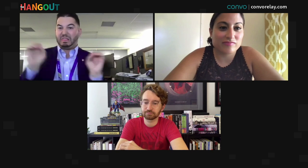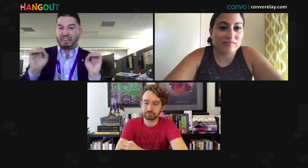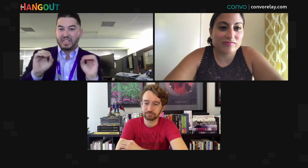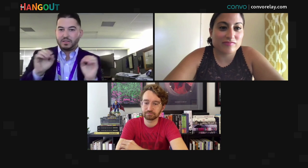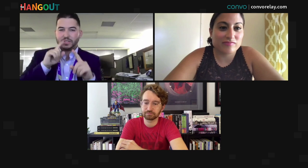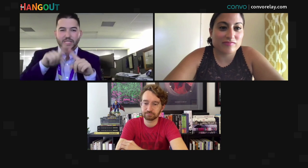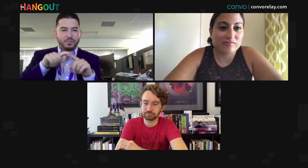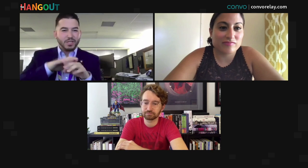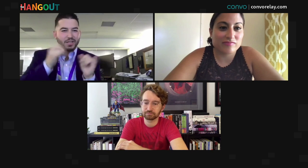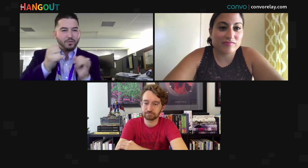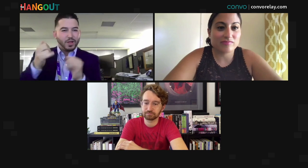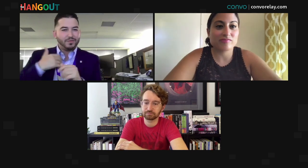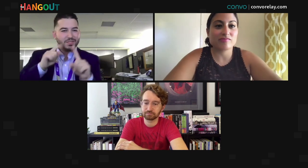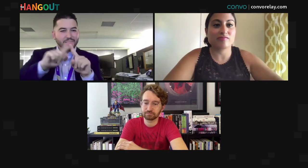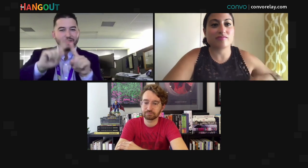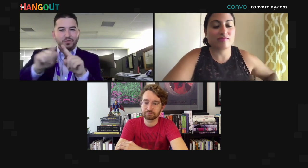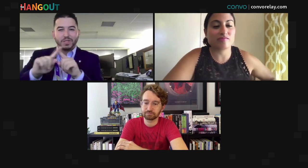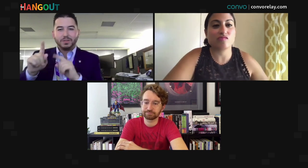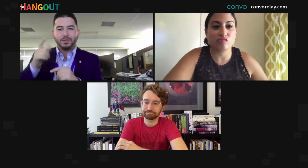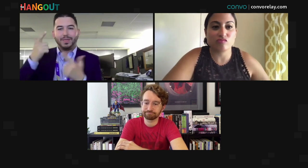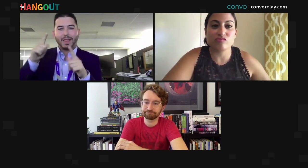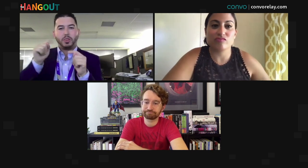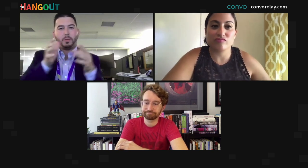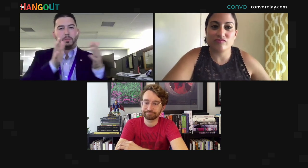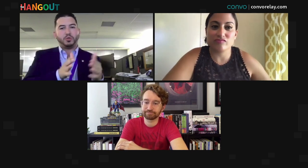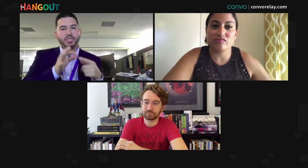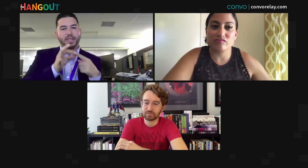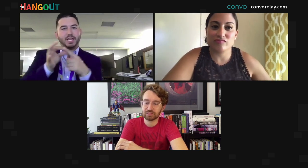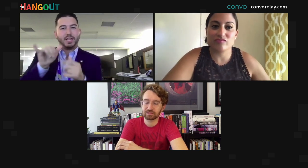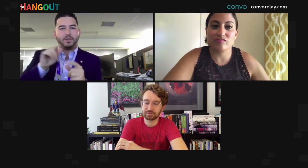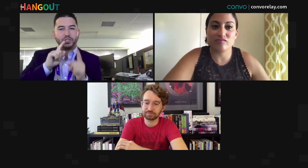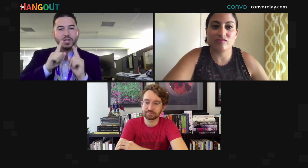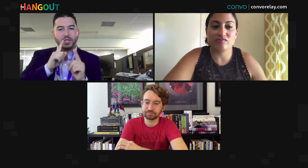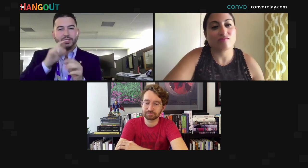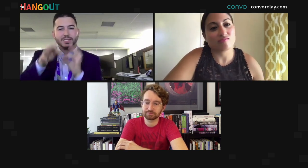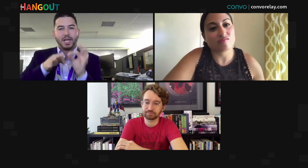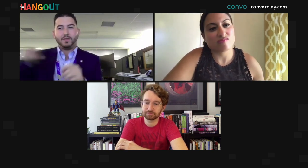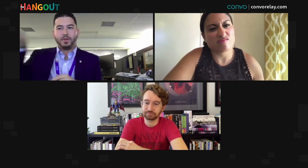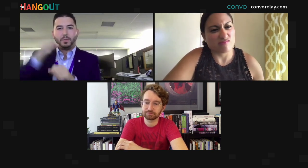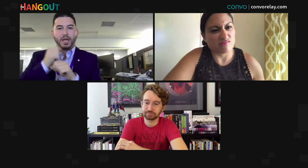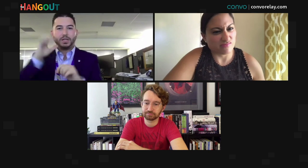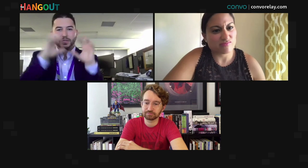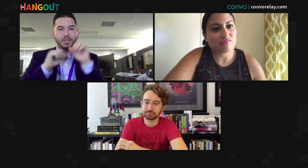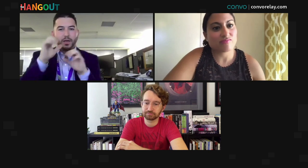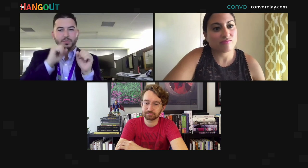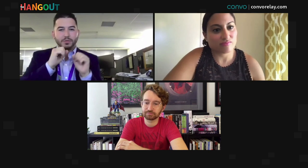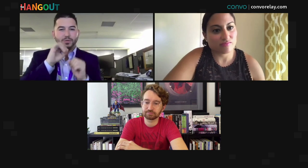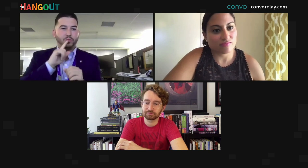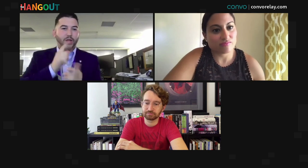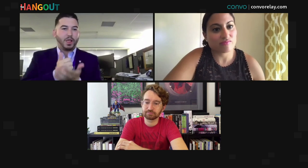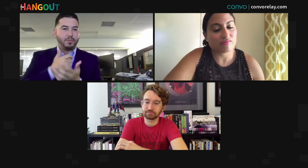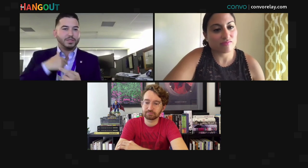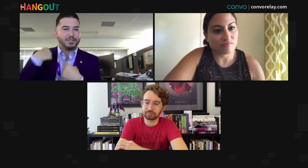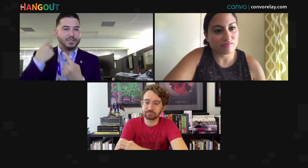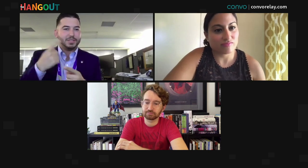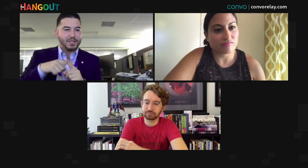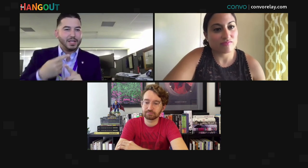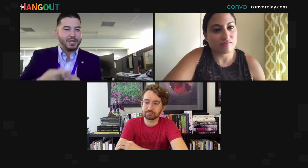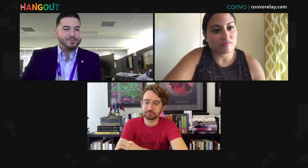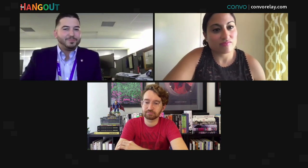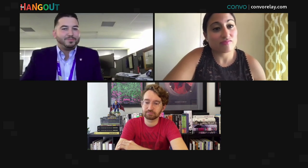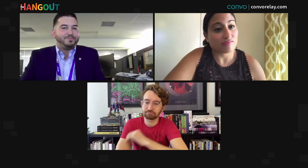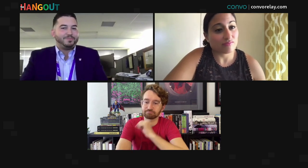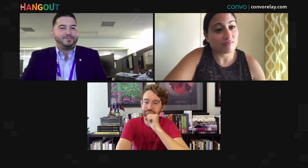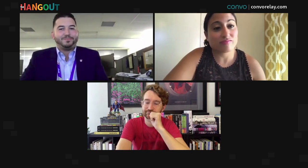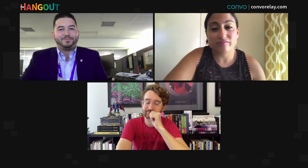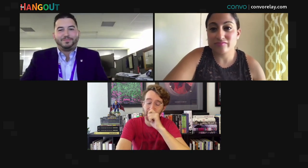those accommodations could be, potentially CART, potentially interpreters, potentially nothing. But I had to lead that